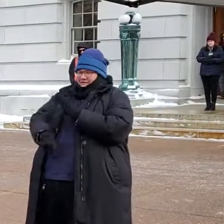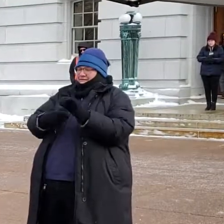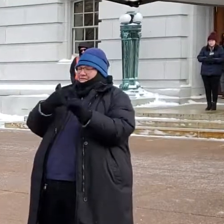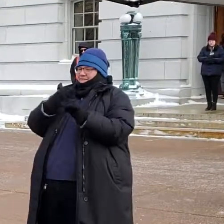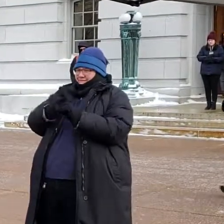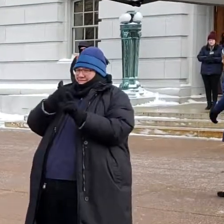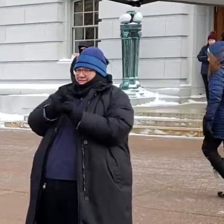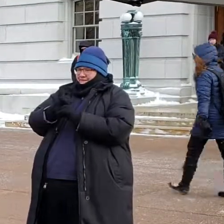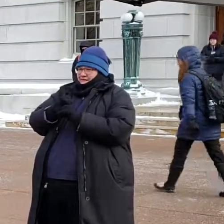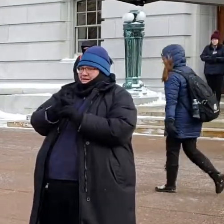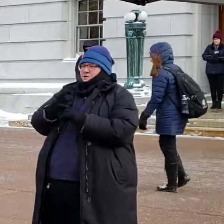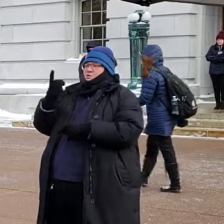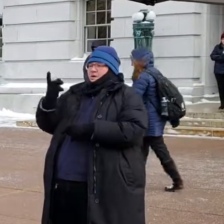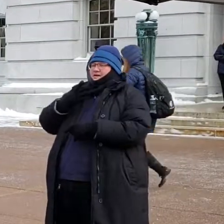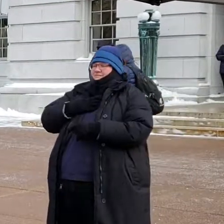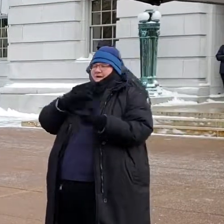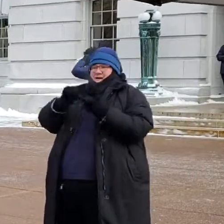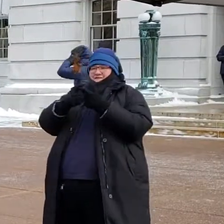power.